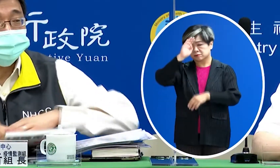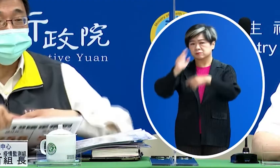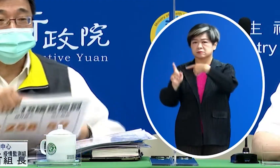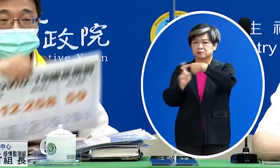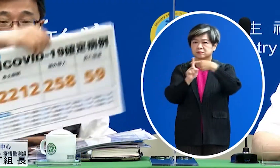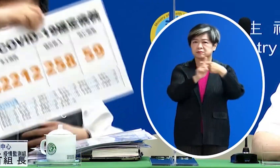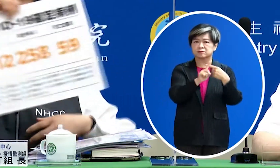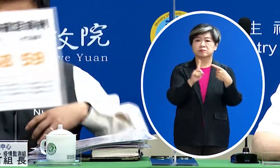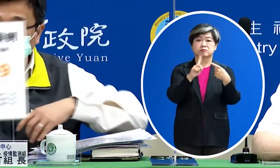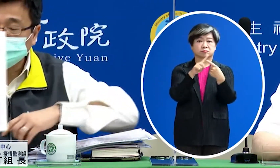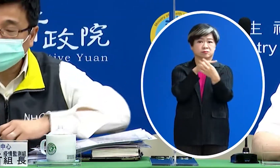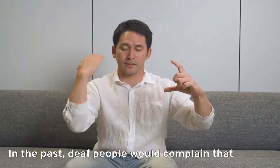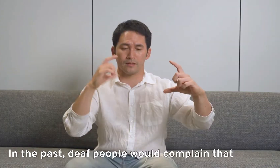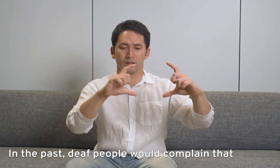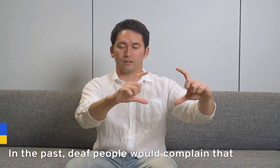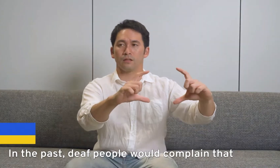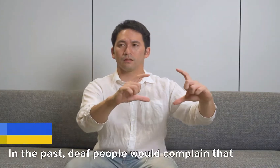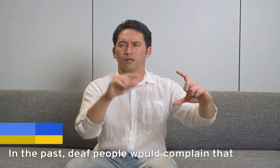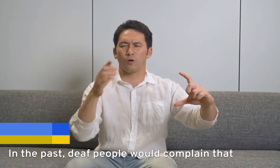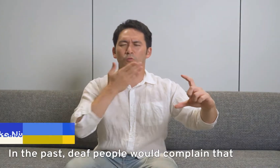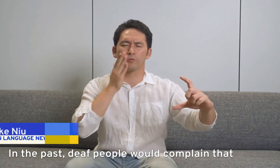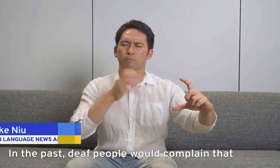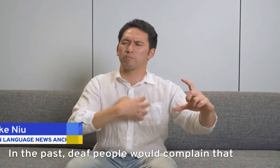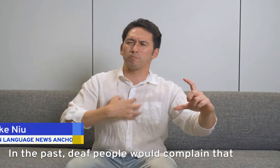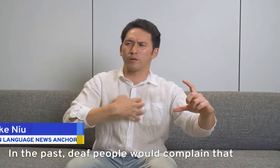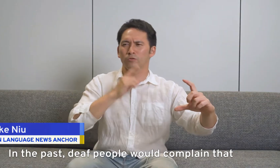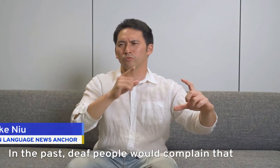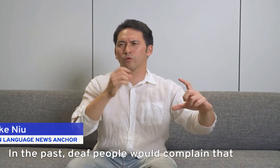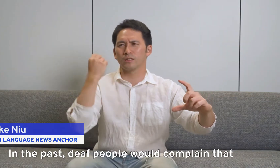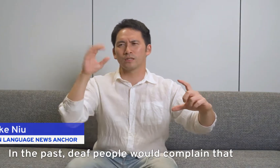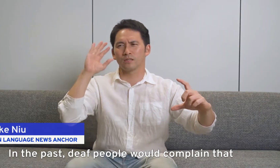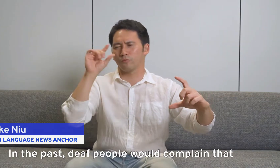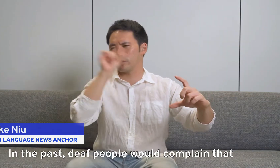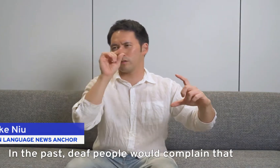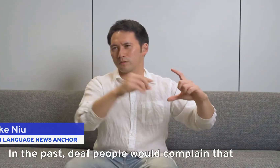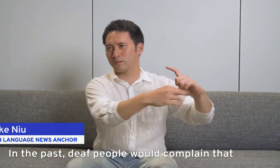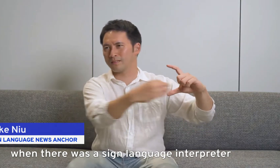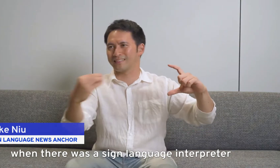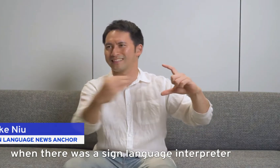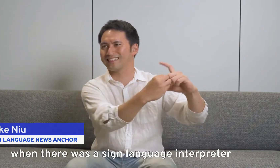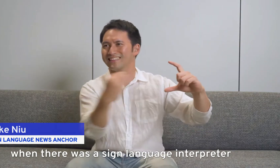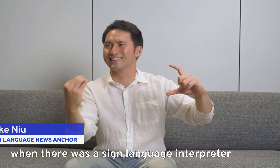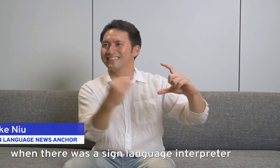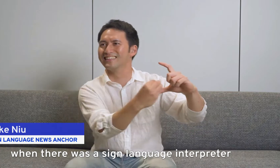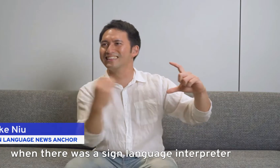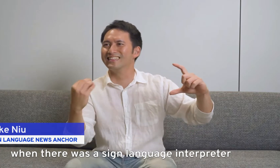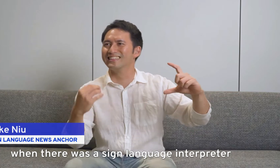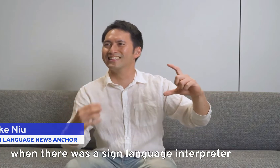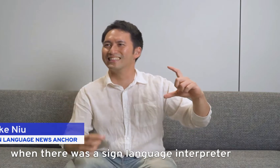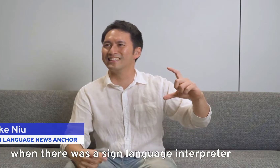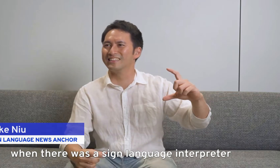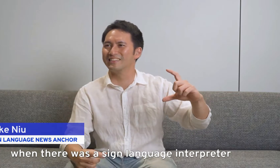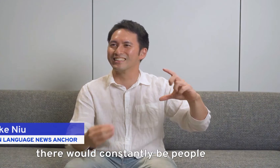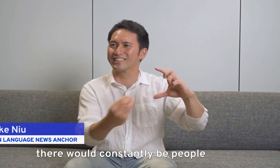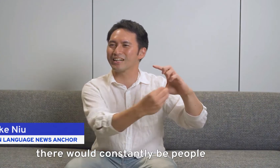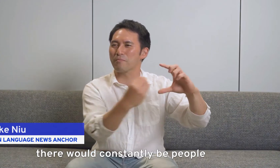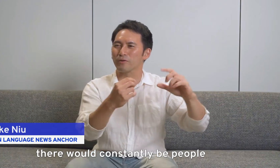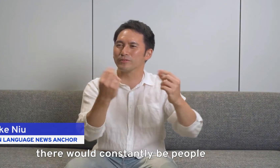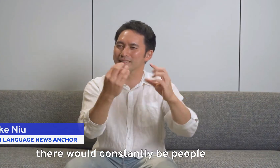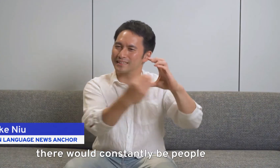to information. In the past, deaf people would complain that when there was a sign language interpreter, there would constantly